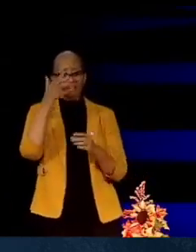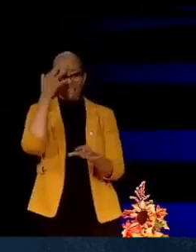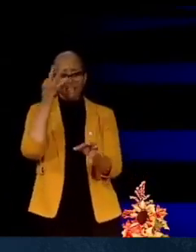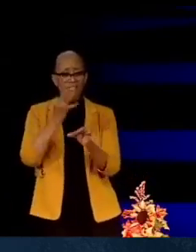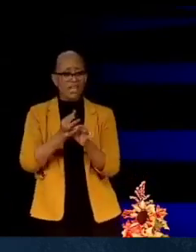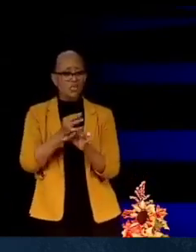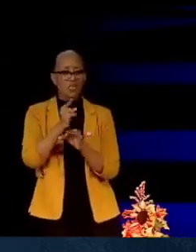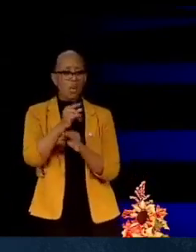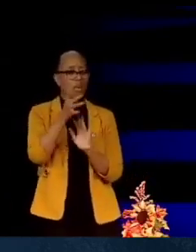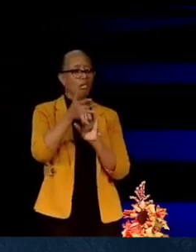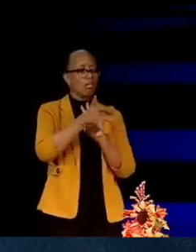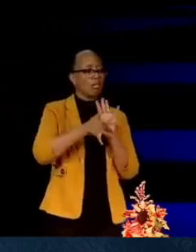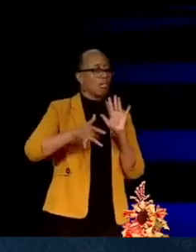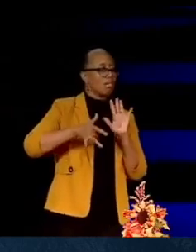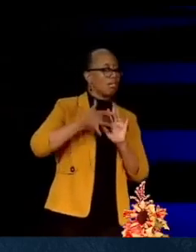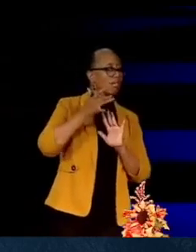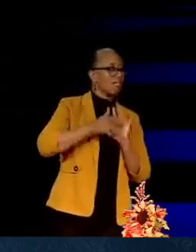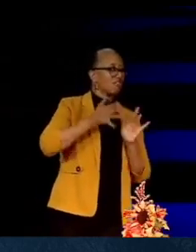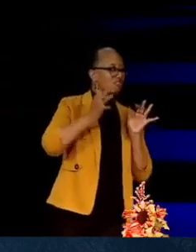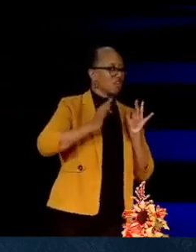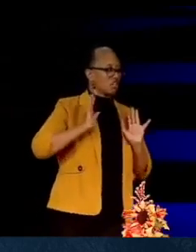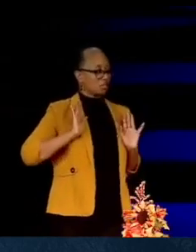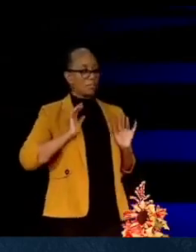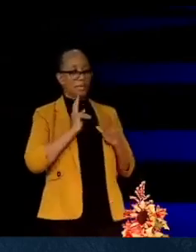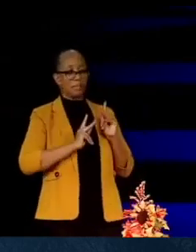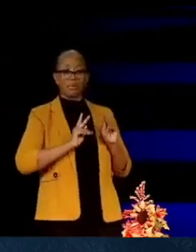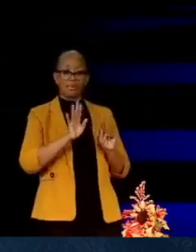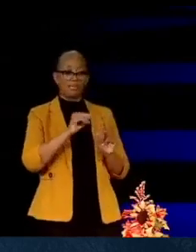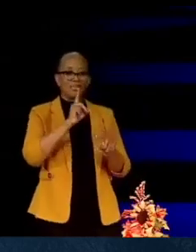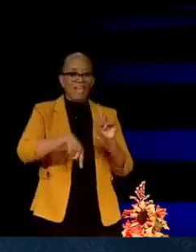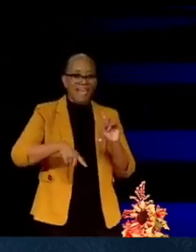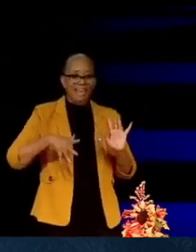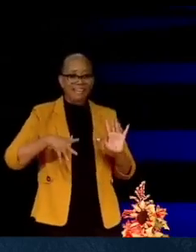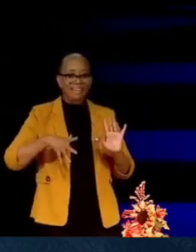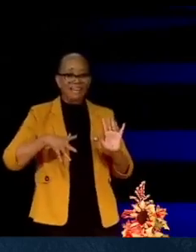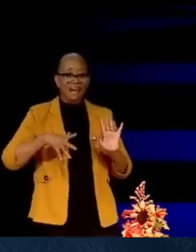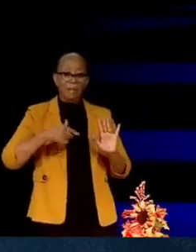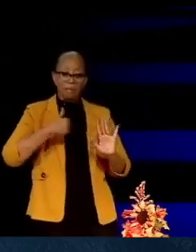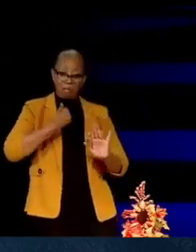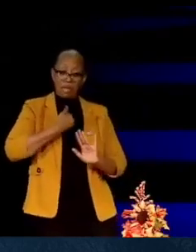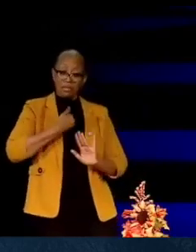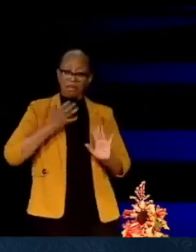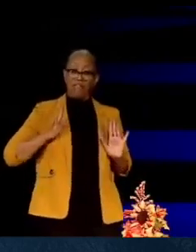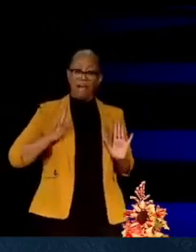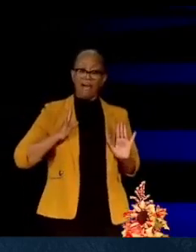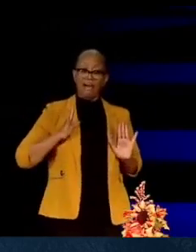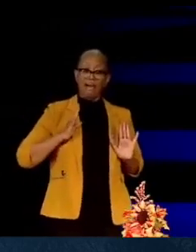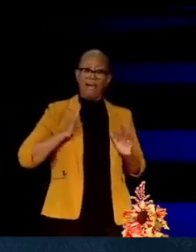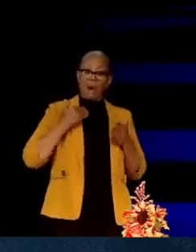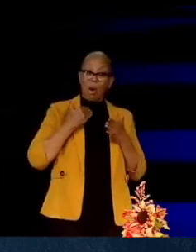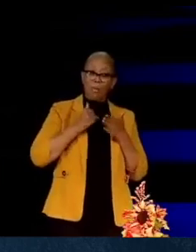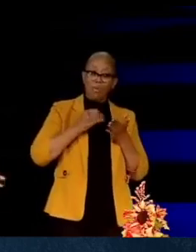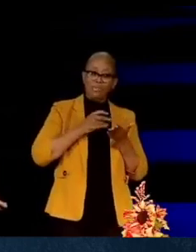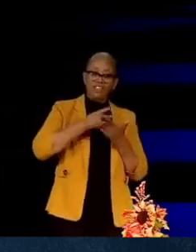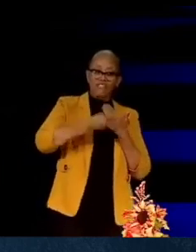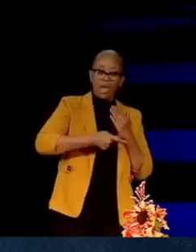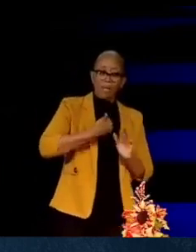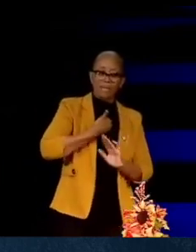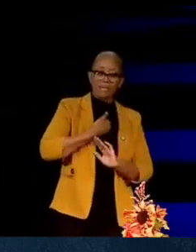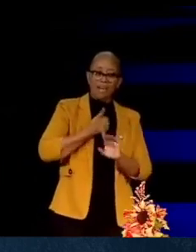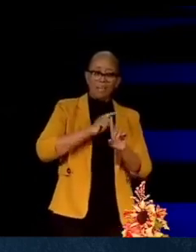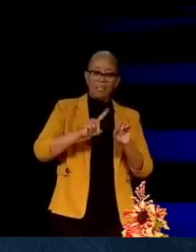so critical. Come on. Because we'll remember that we almost slipped. Y'all, good God Almighty. But the